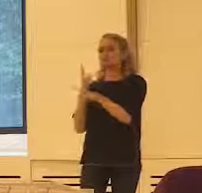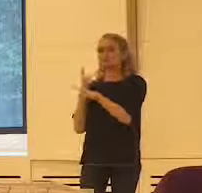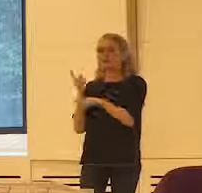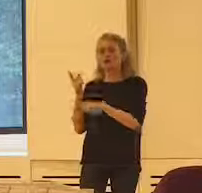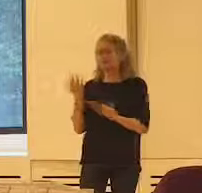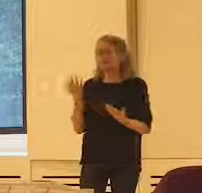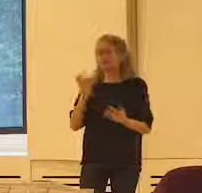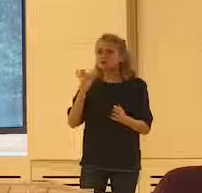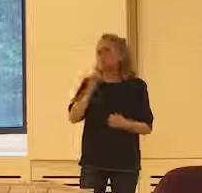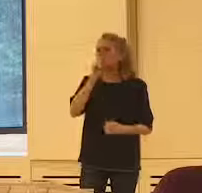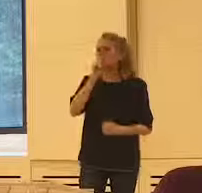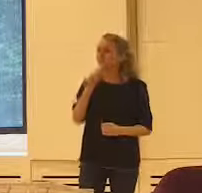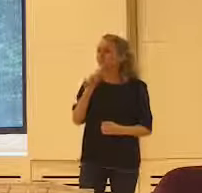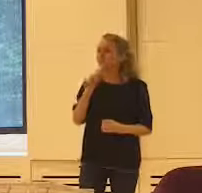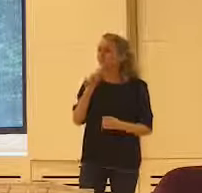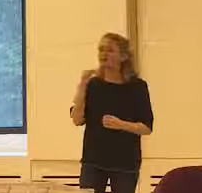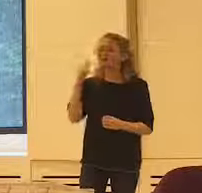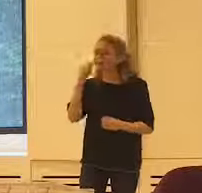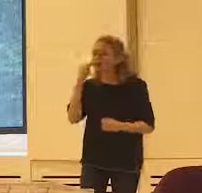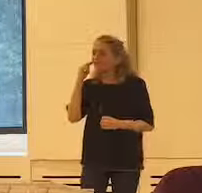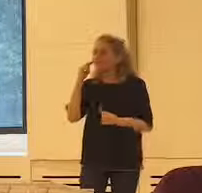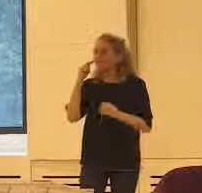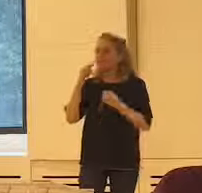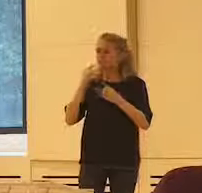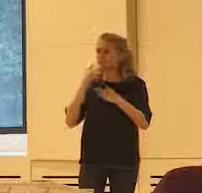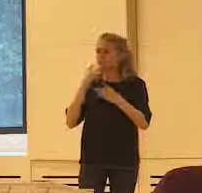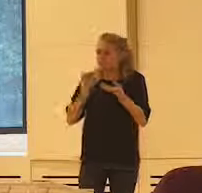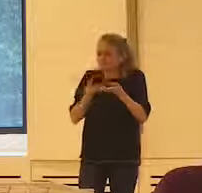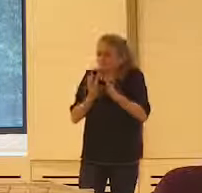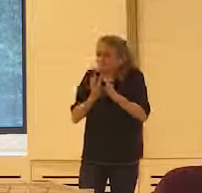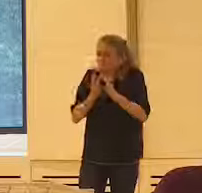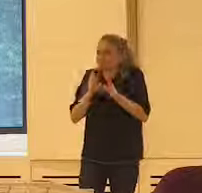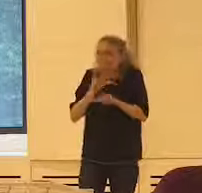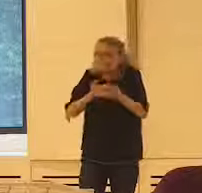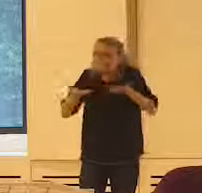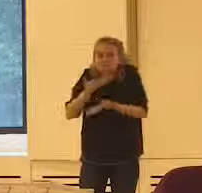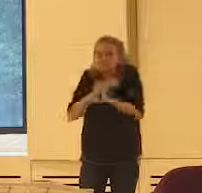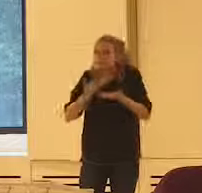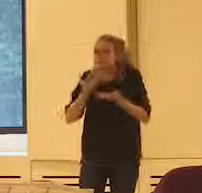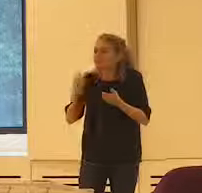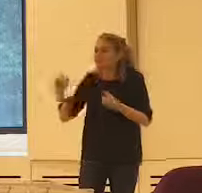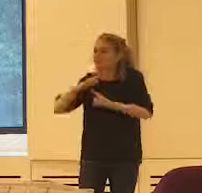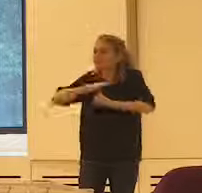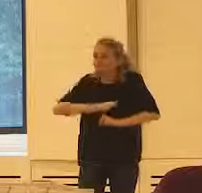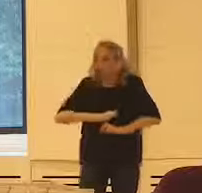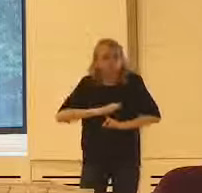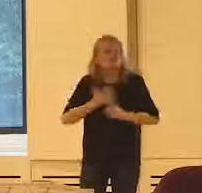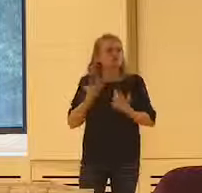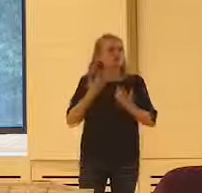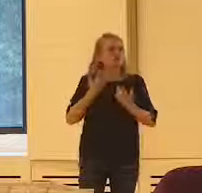a panel we were talking about no male deaf people on the panel, and talking